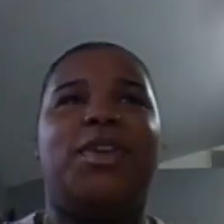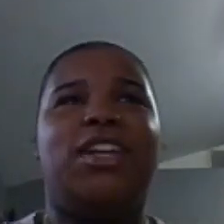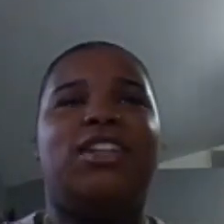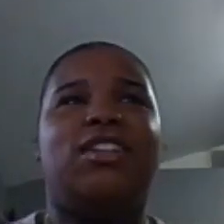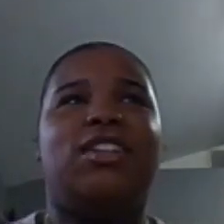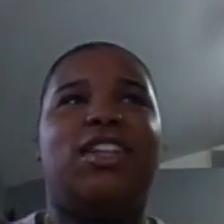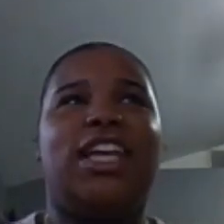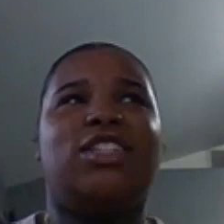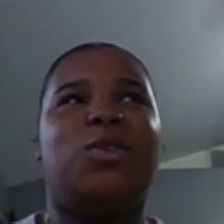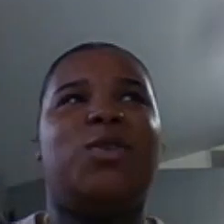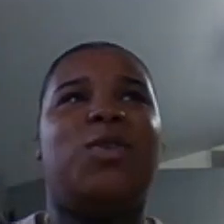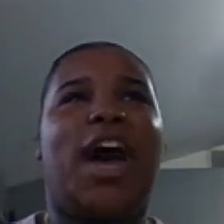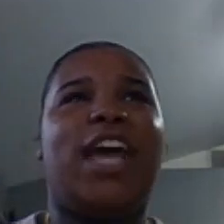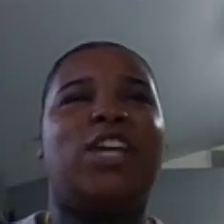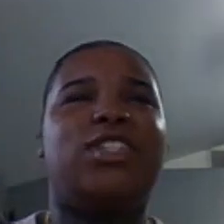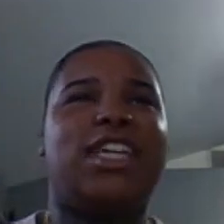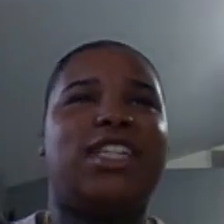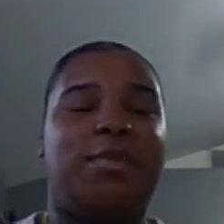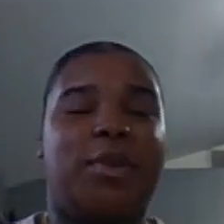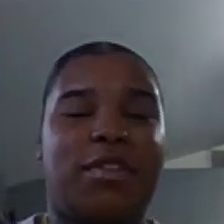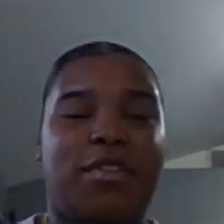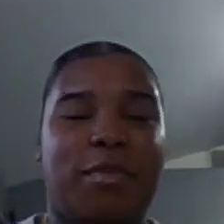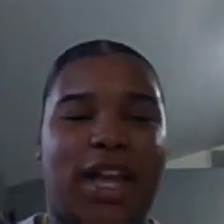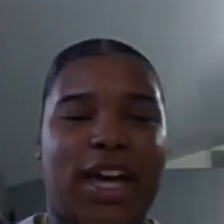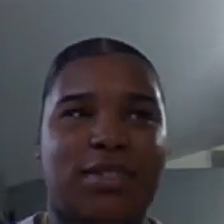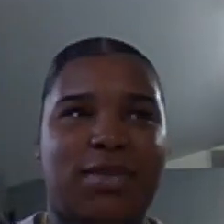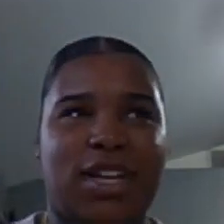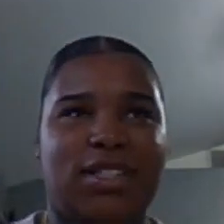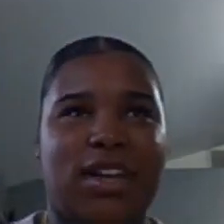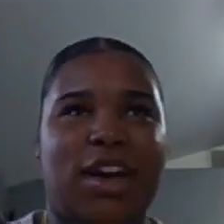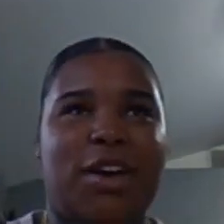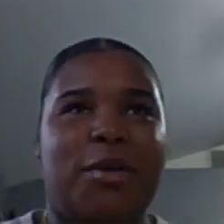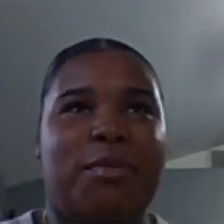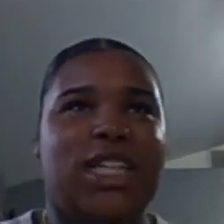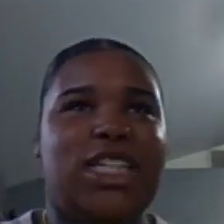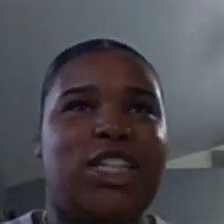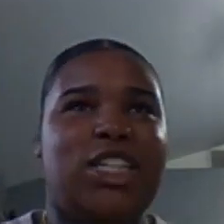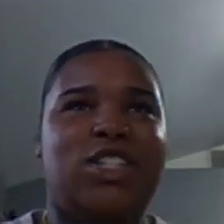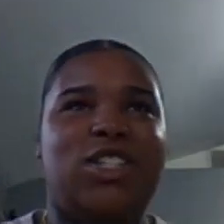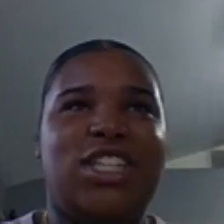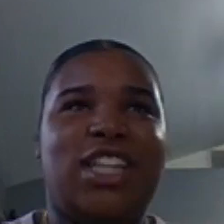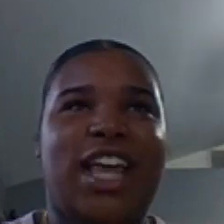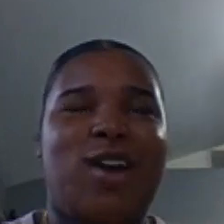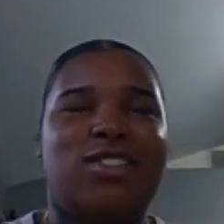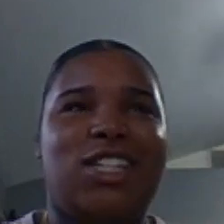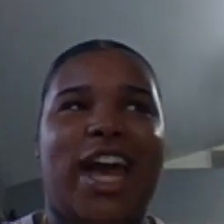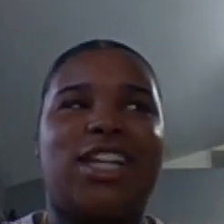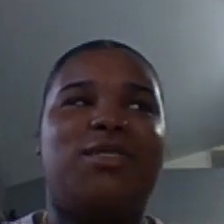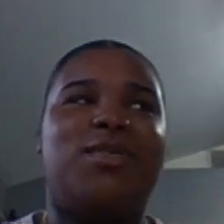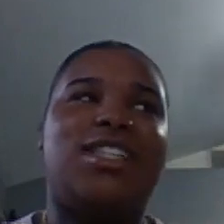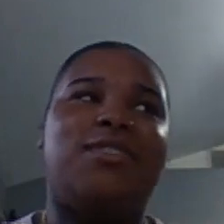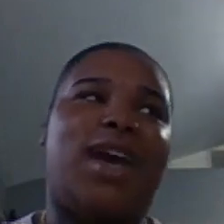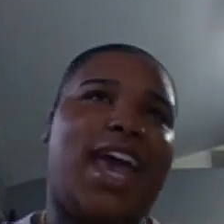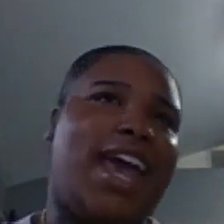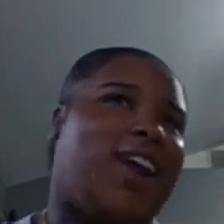for me in school, I used to get separated from my class because my teachers used to think that I was a